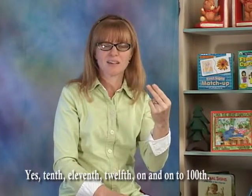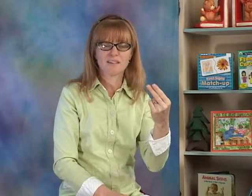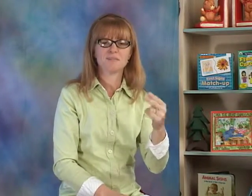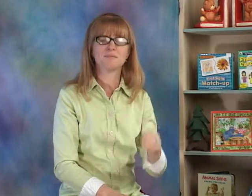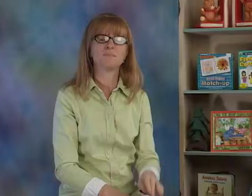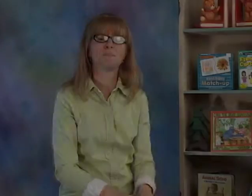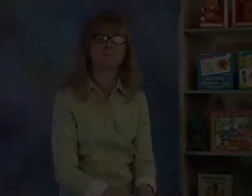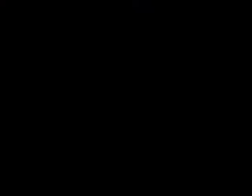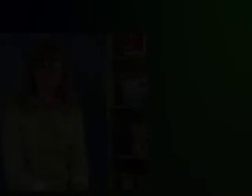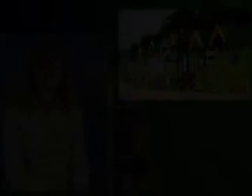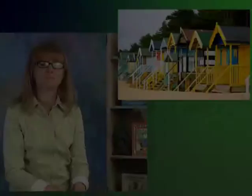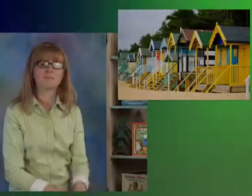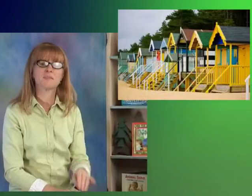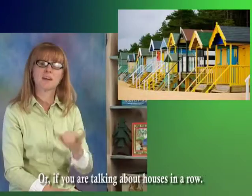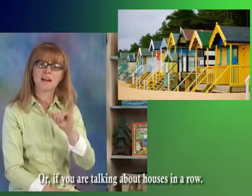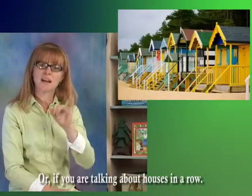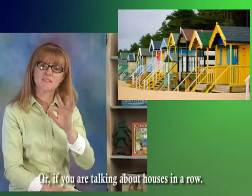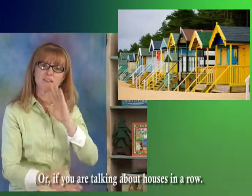100th.